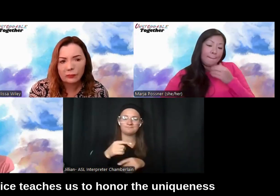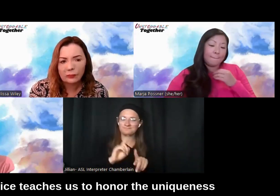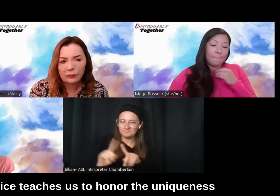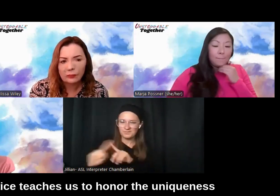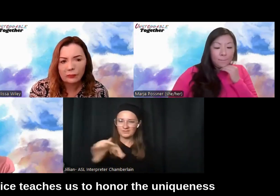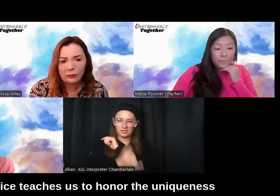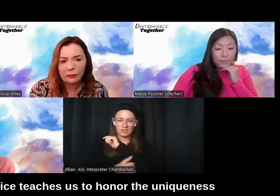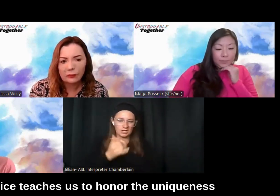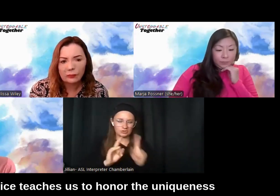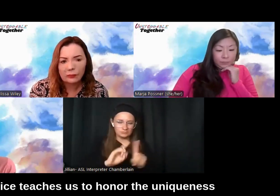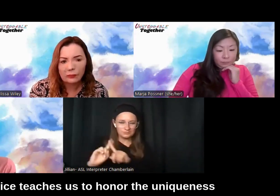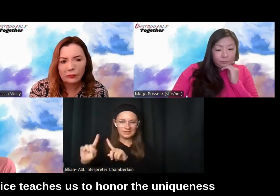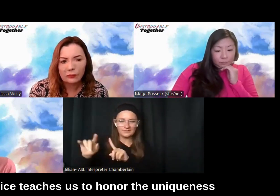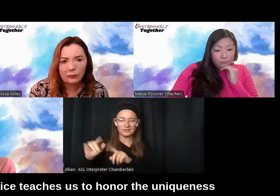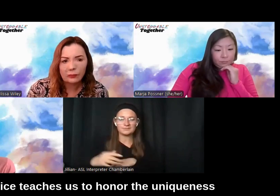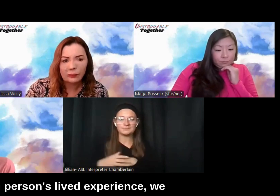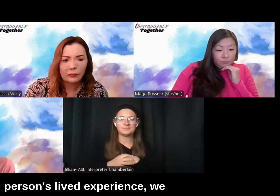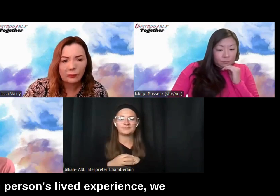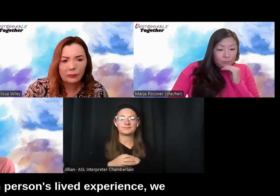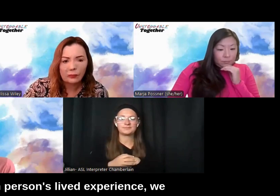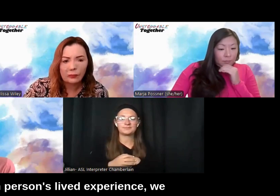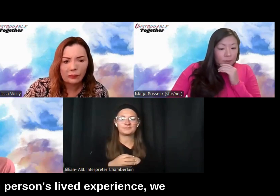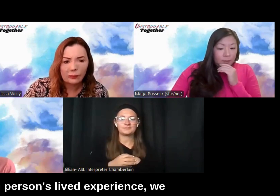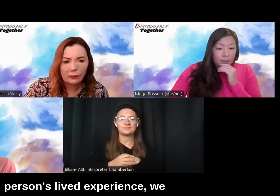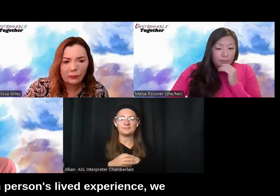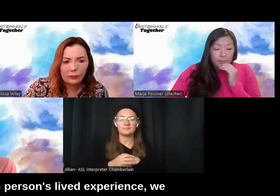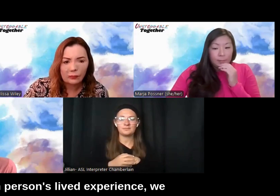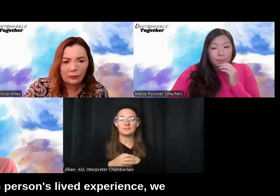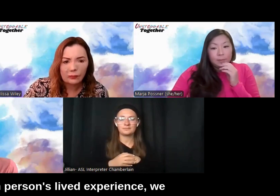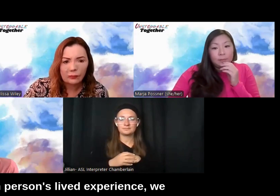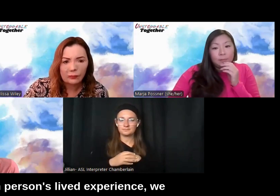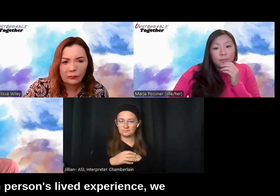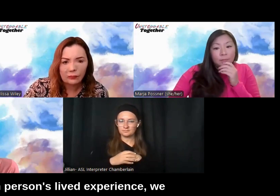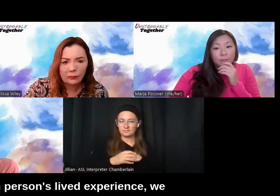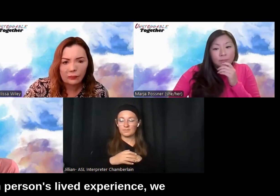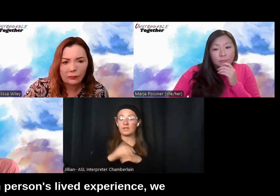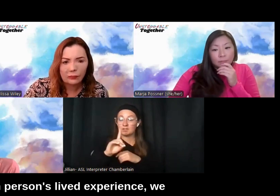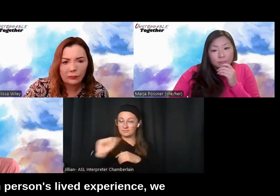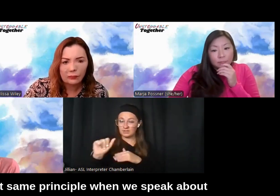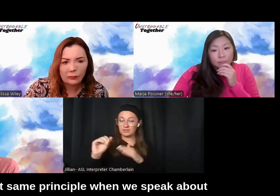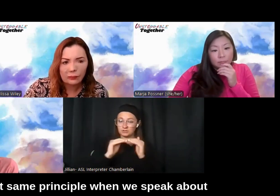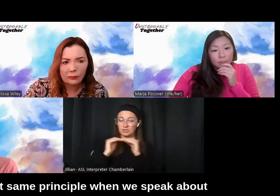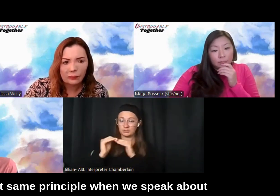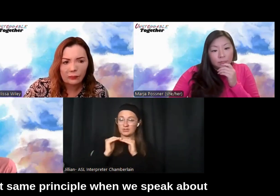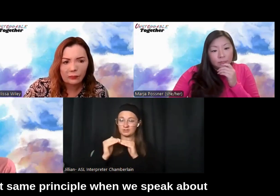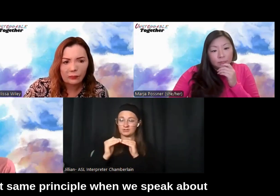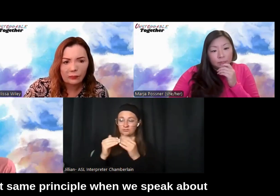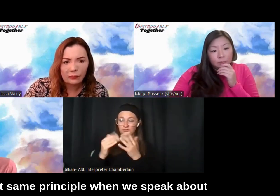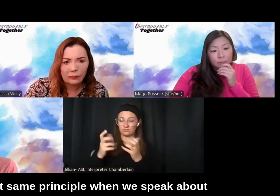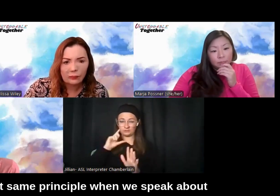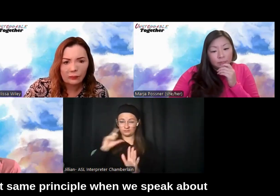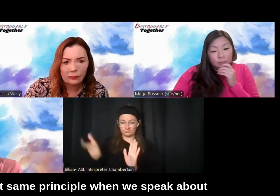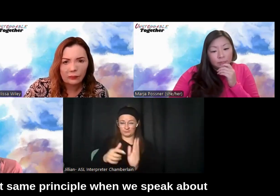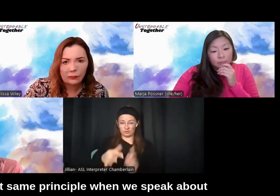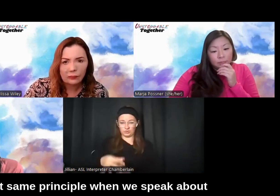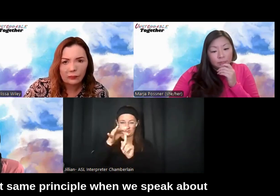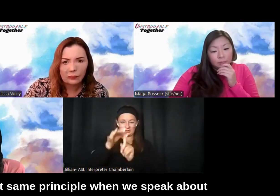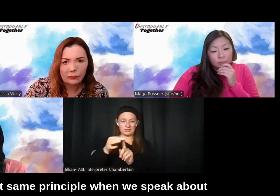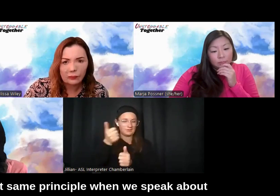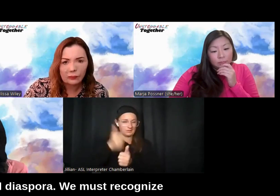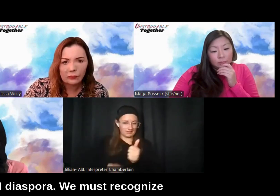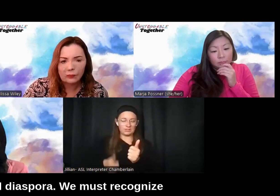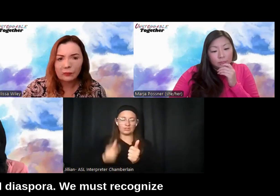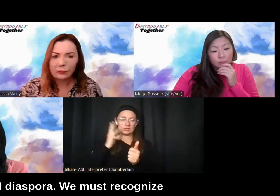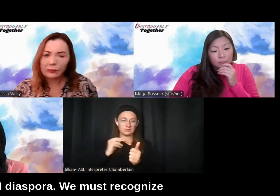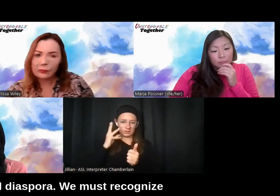disability justice teaches us to honor the uniqueness of each person's lived experience, we must apply that same principle when we